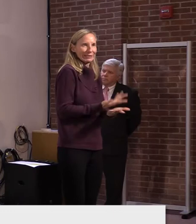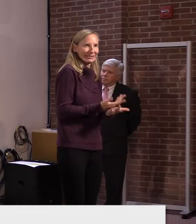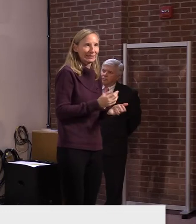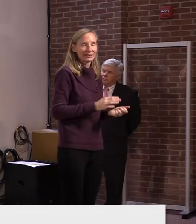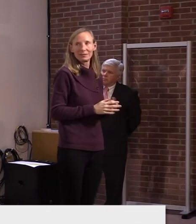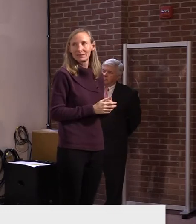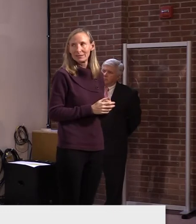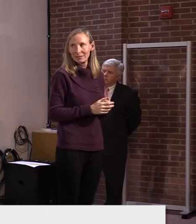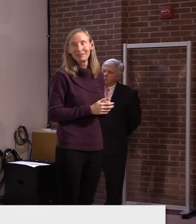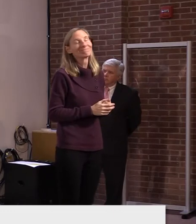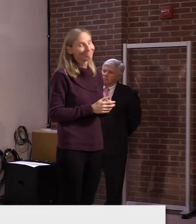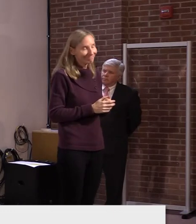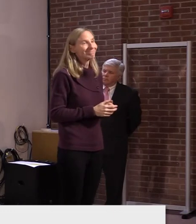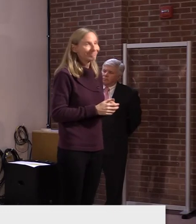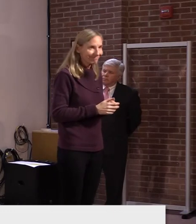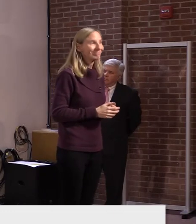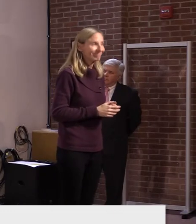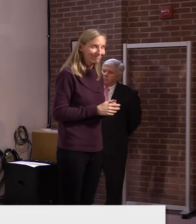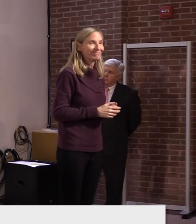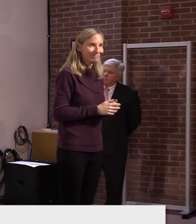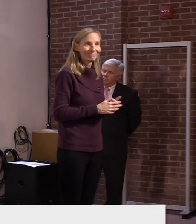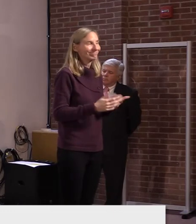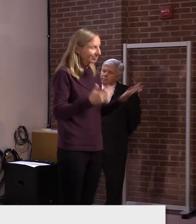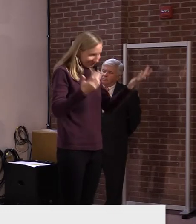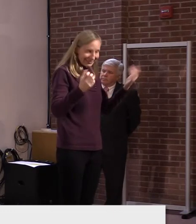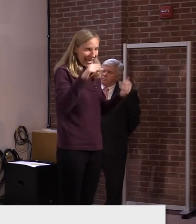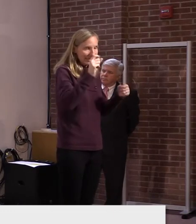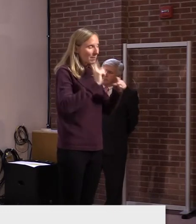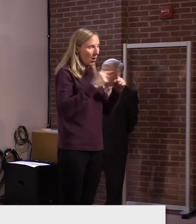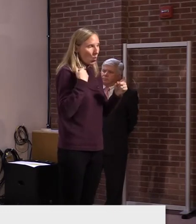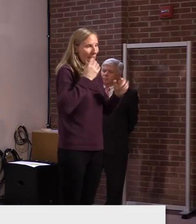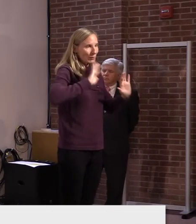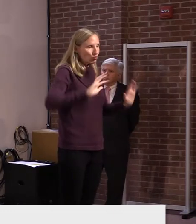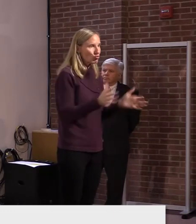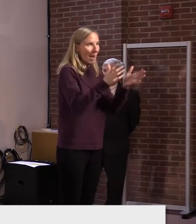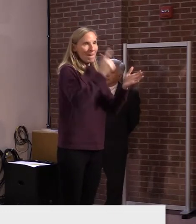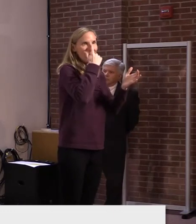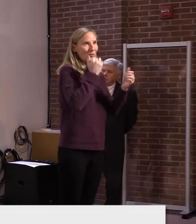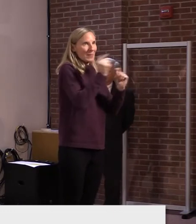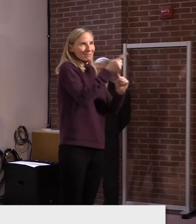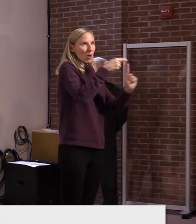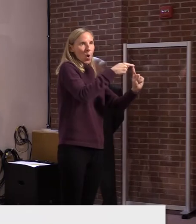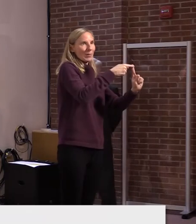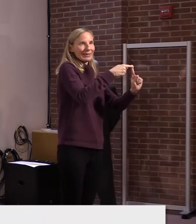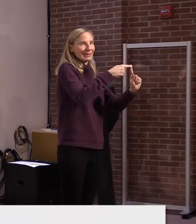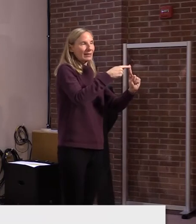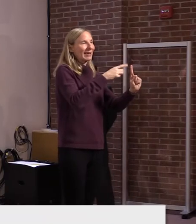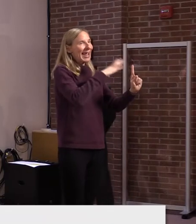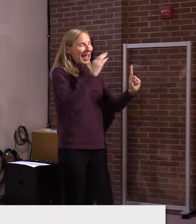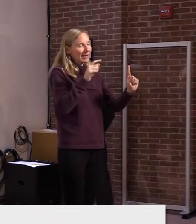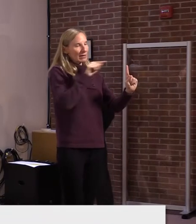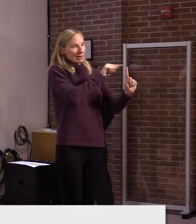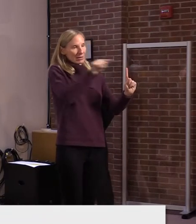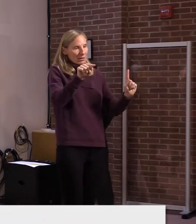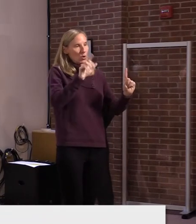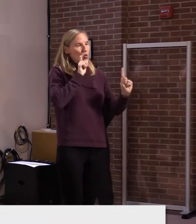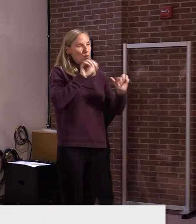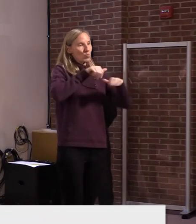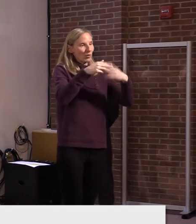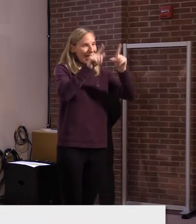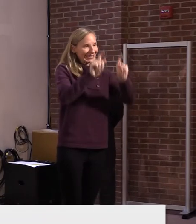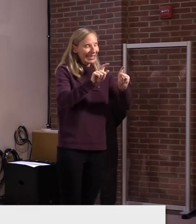I think it's ramping up for a particular moment that we're in, and I don't think this will be licensed educators per se that we're looking for